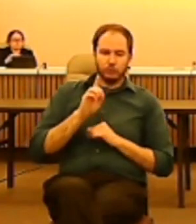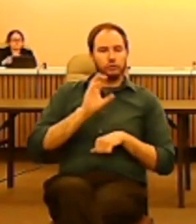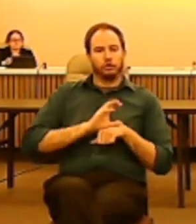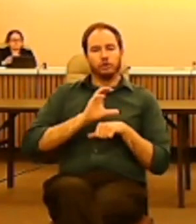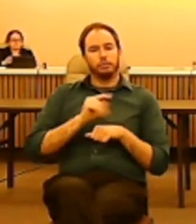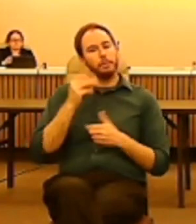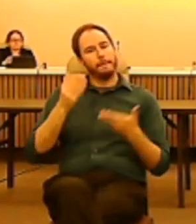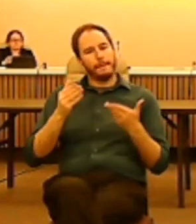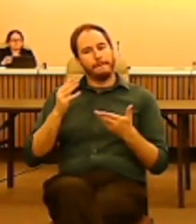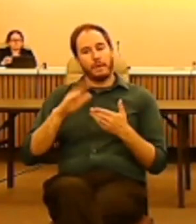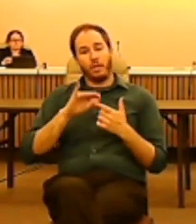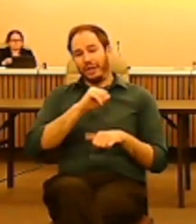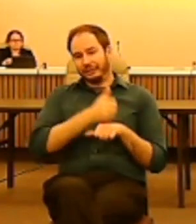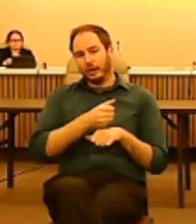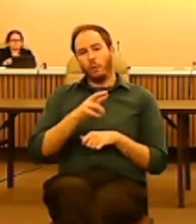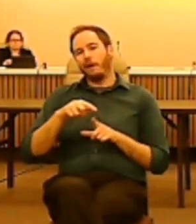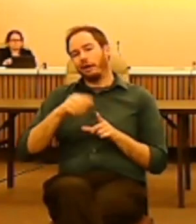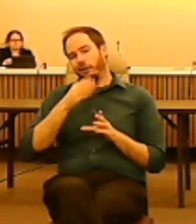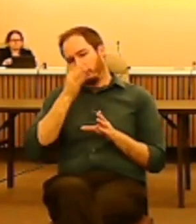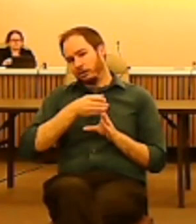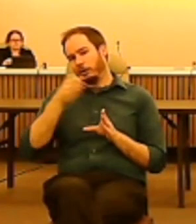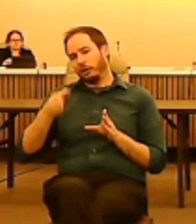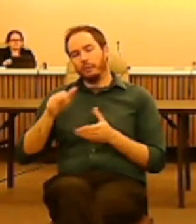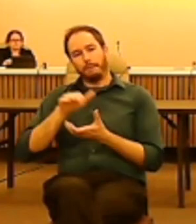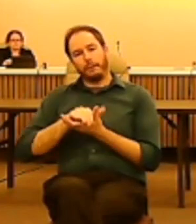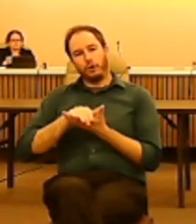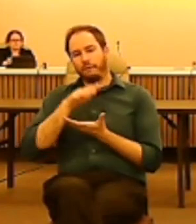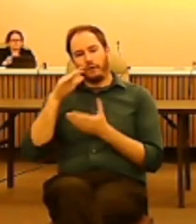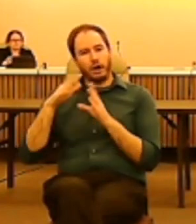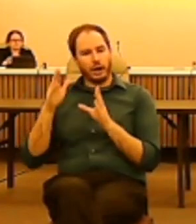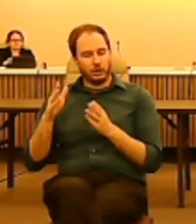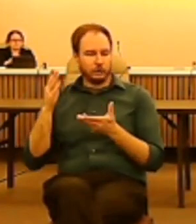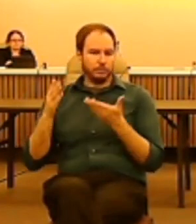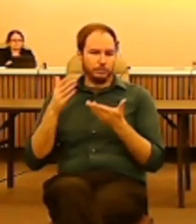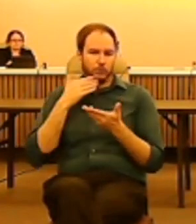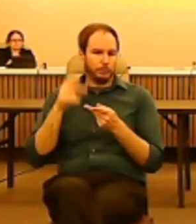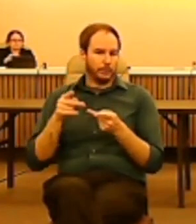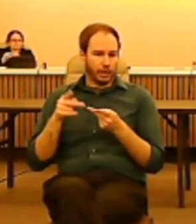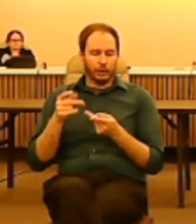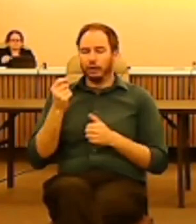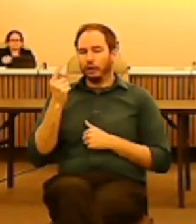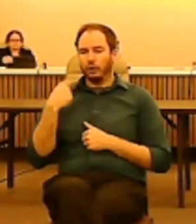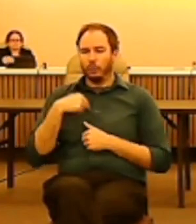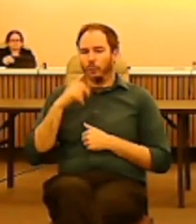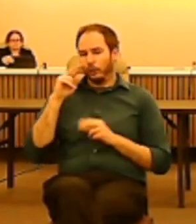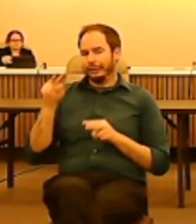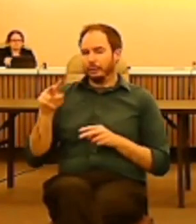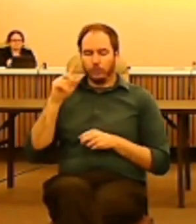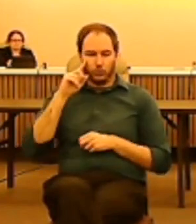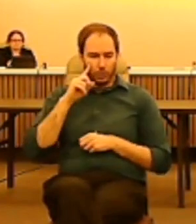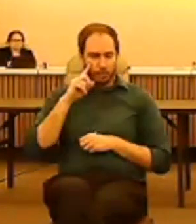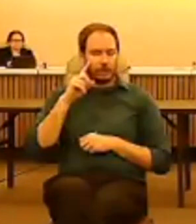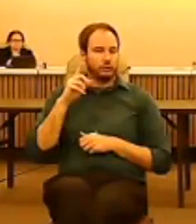that site or the adjacent Burger Farmhouse might make a good spot, but we'll keep an eye out for it.